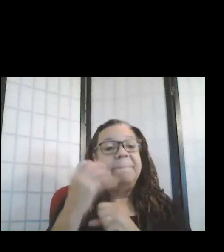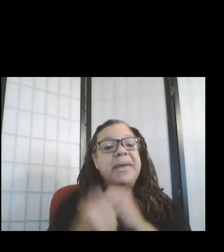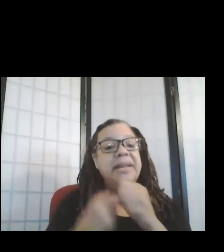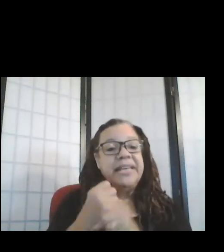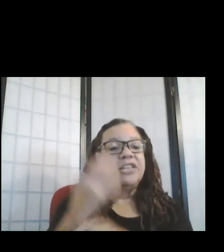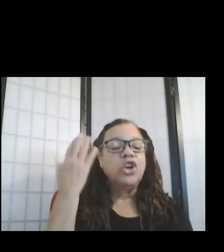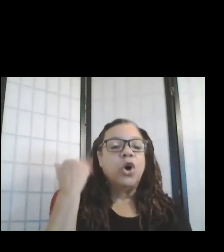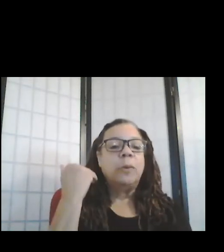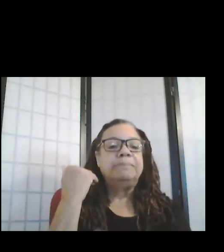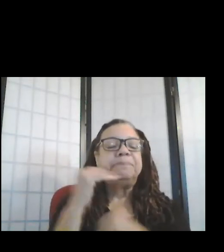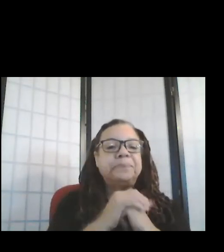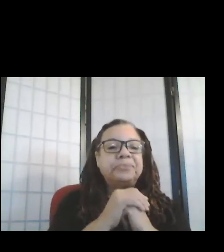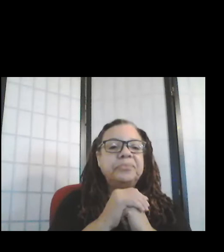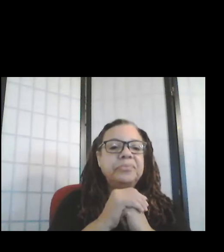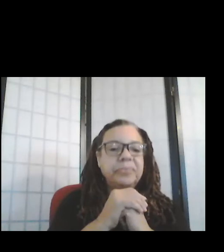point of